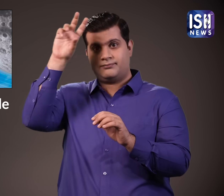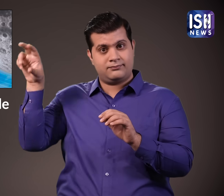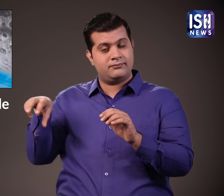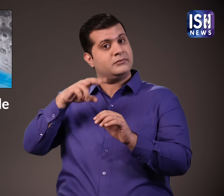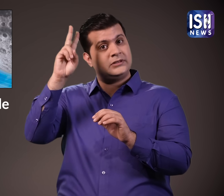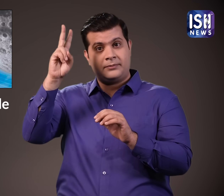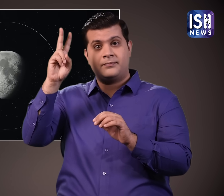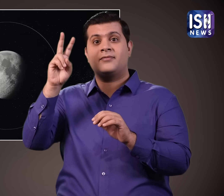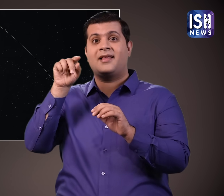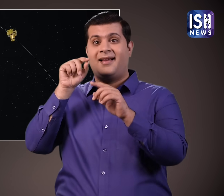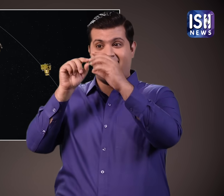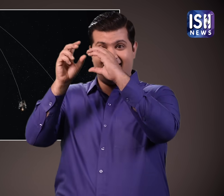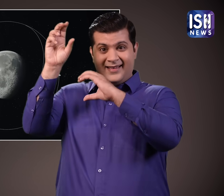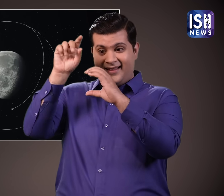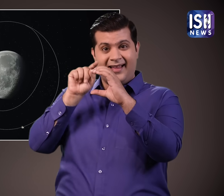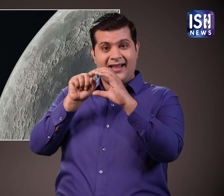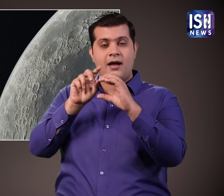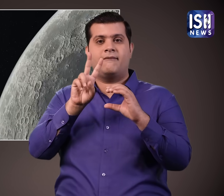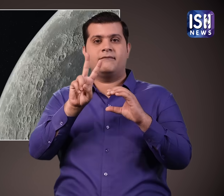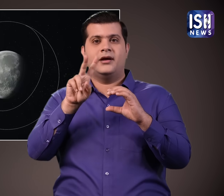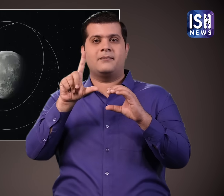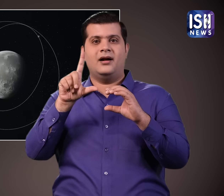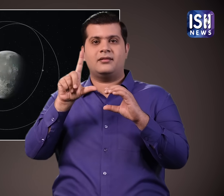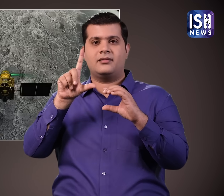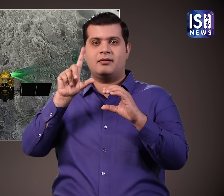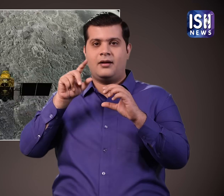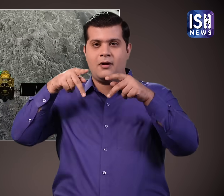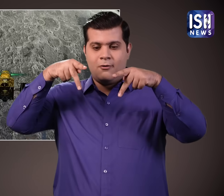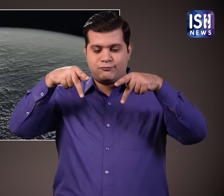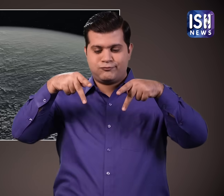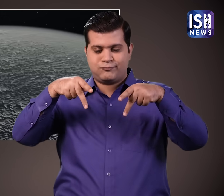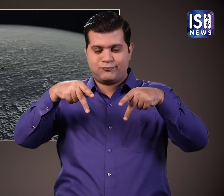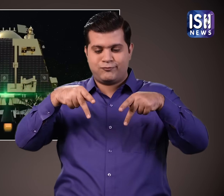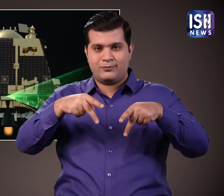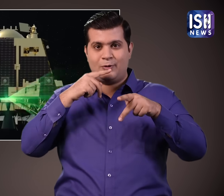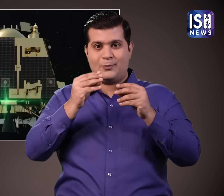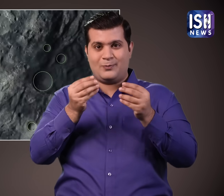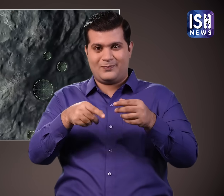orbit the moon while the lander descends to the surface and the rover emerges from its belly.